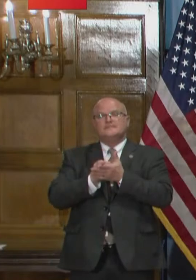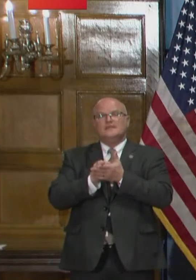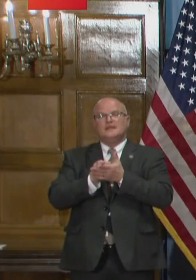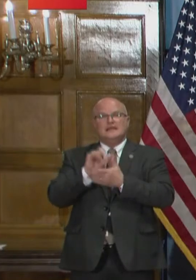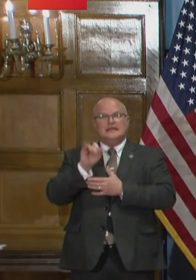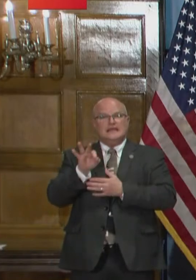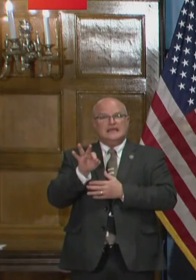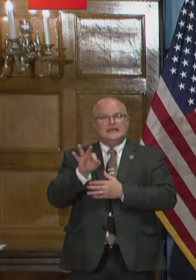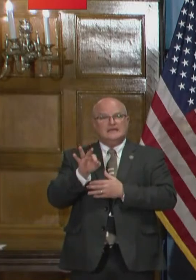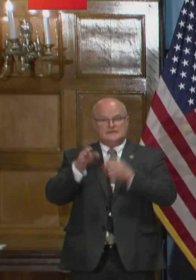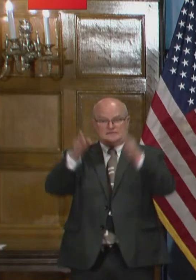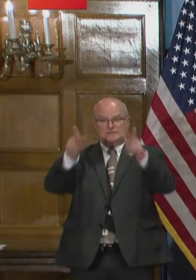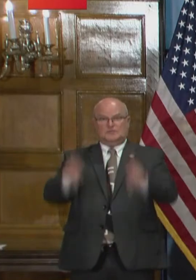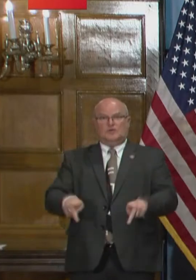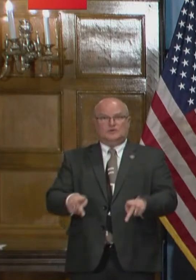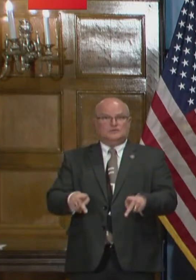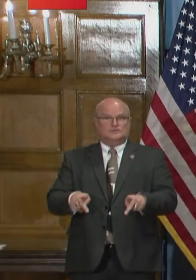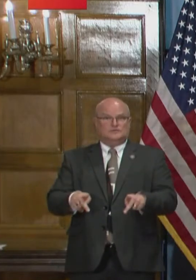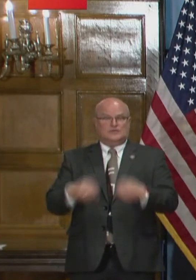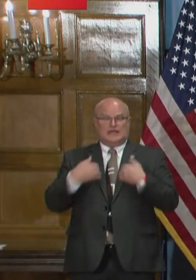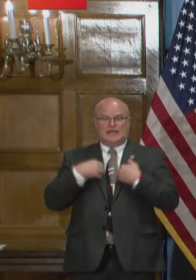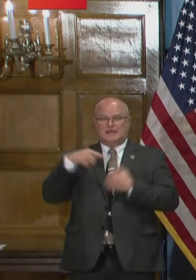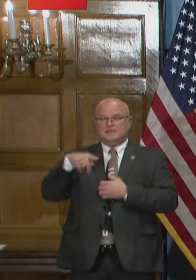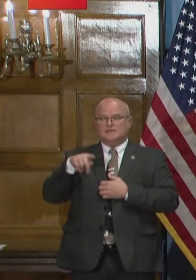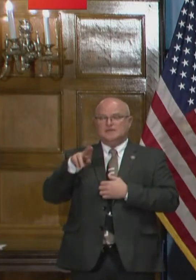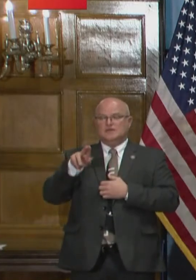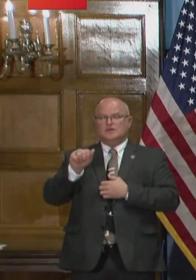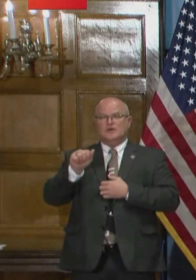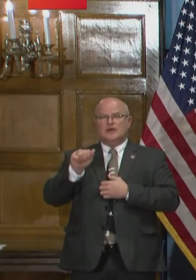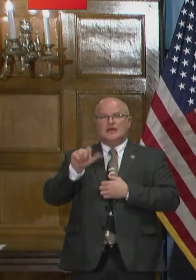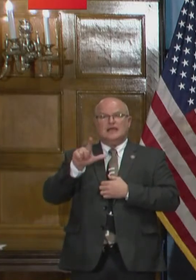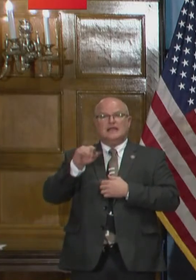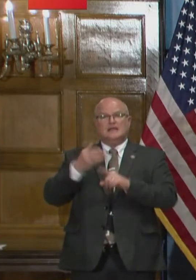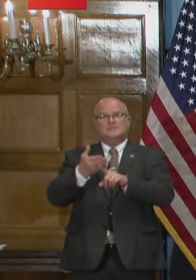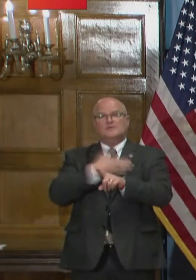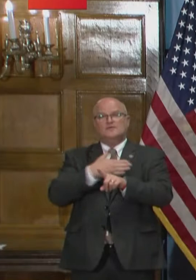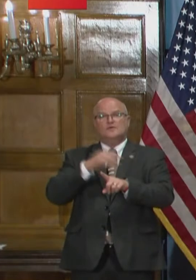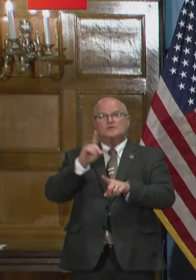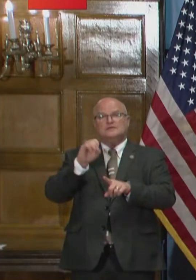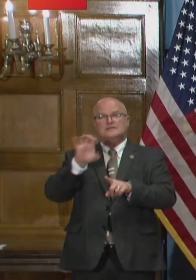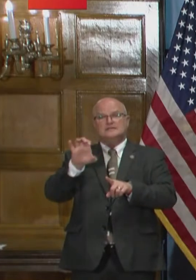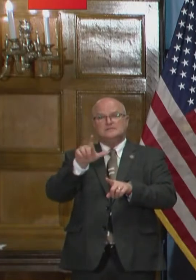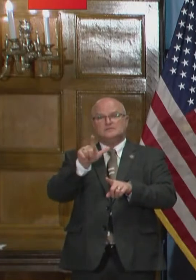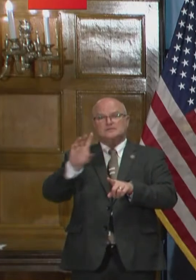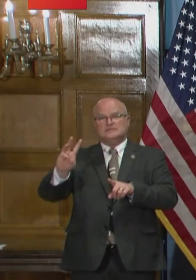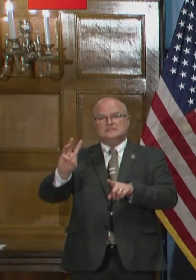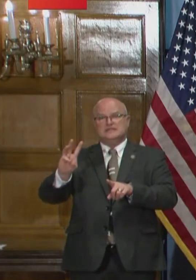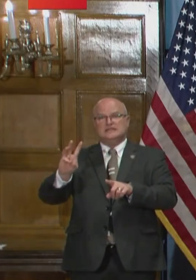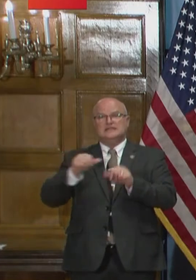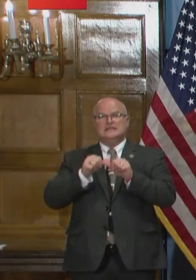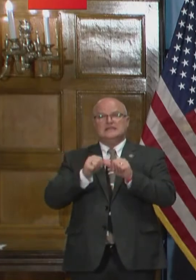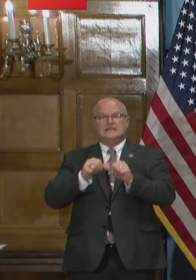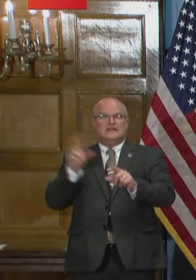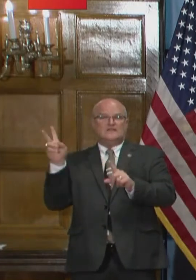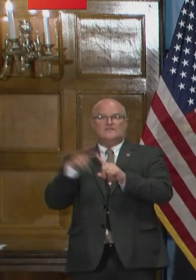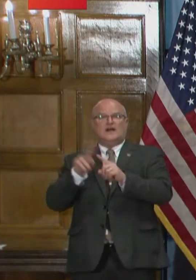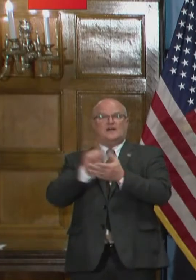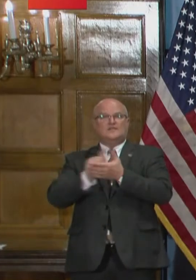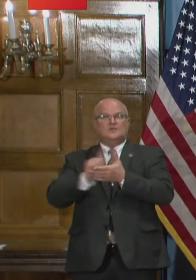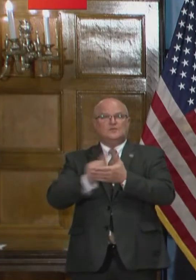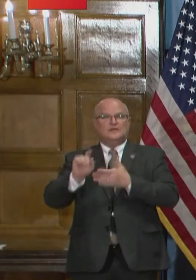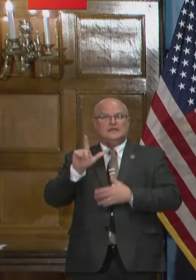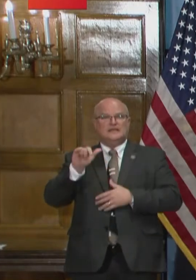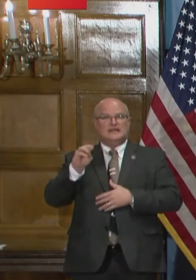If there's an individual who had a PUA claim prior to December 26th, they can continue to file their weekly